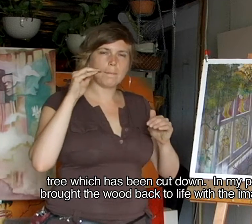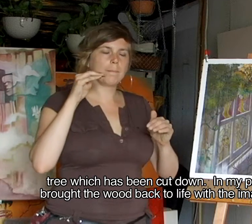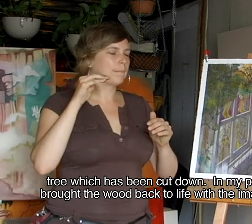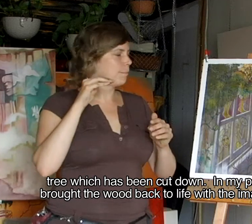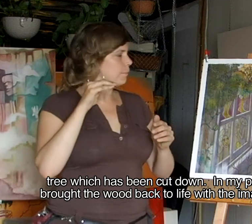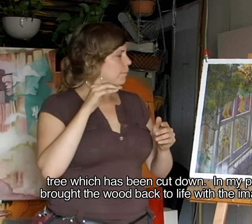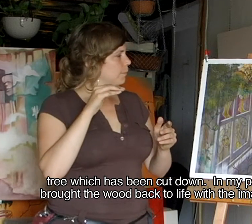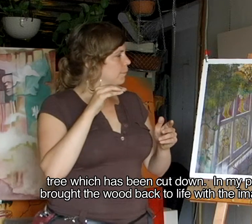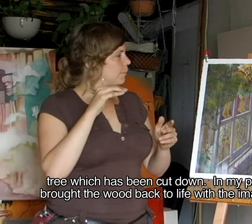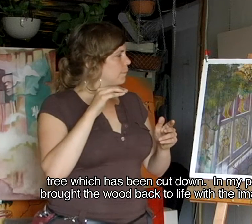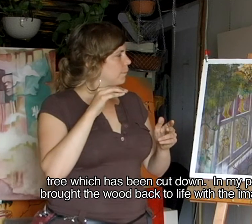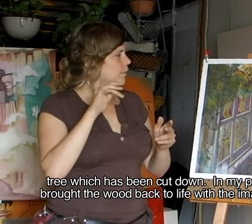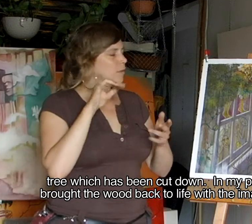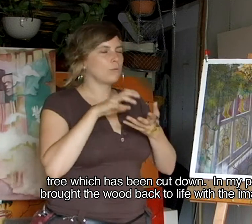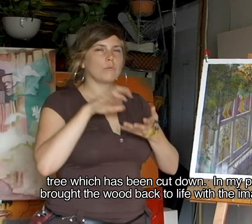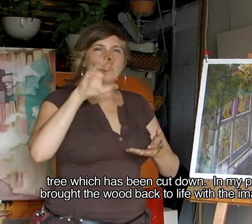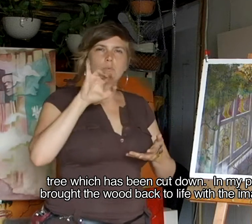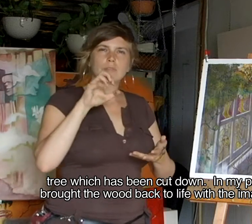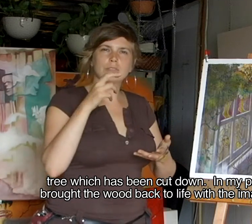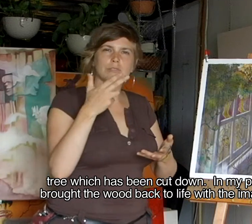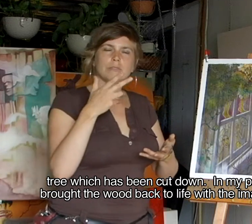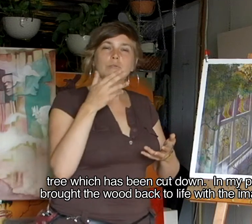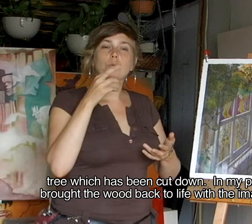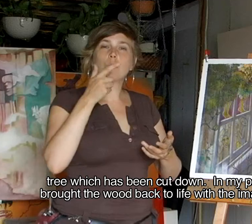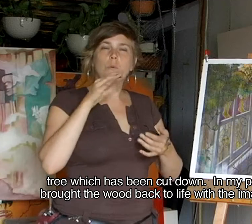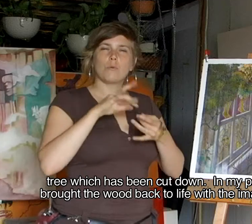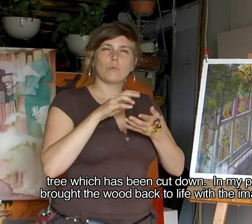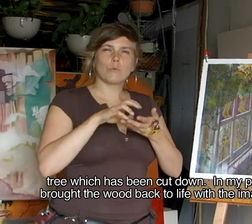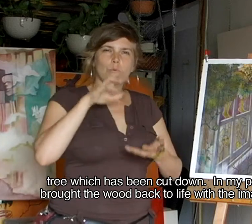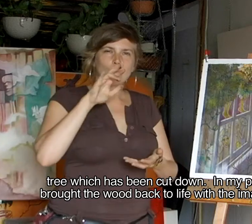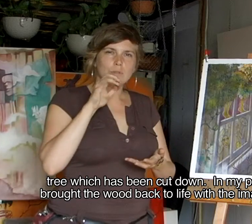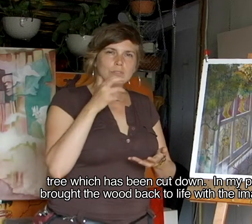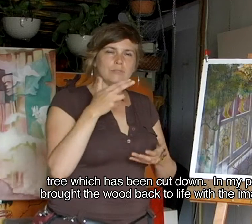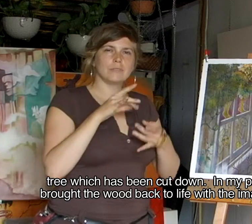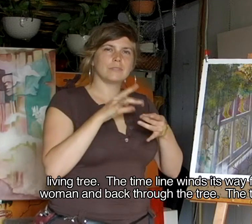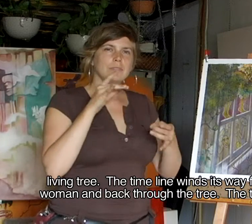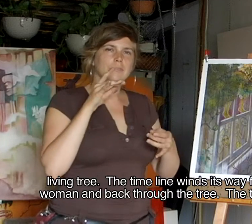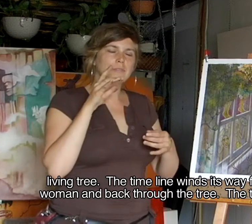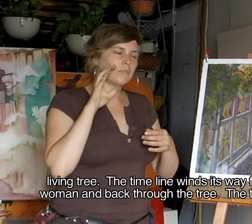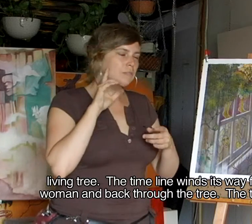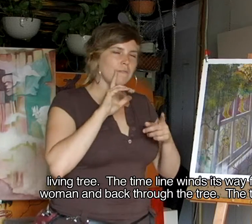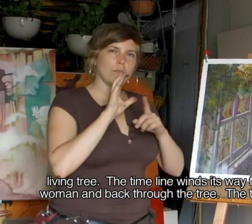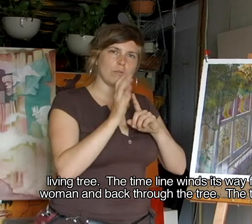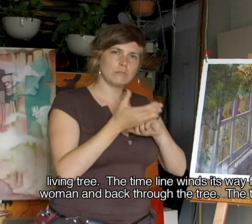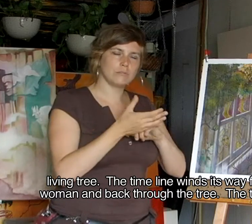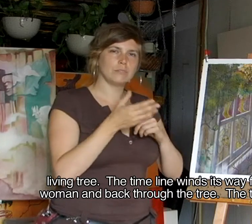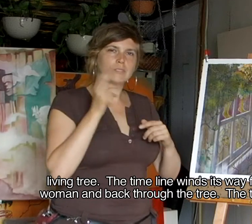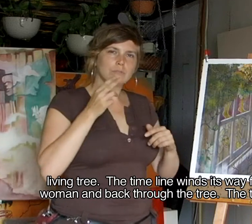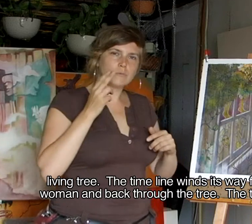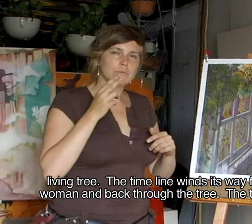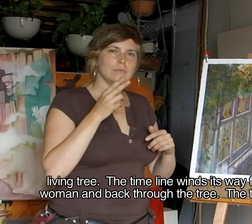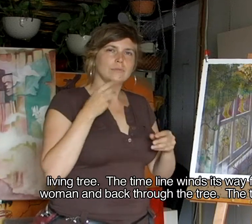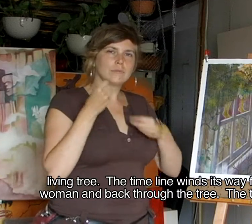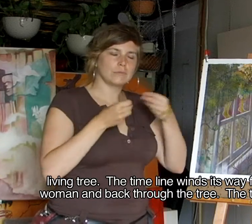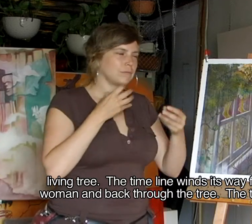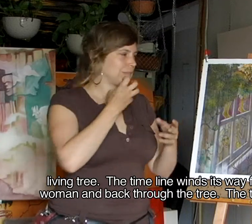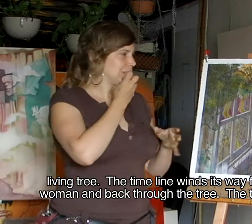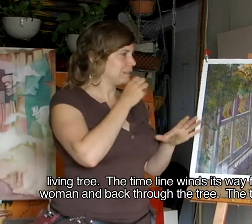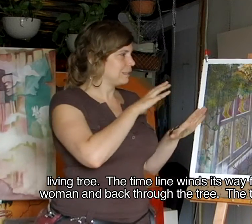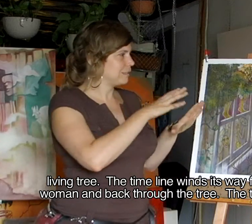Maggie's painting is done on wood planks from a tree which has been cut down. In my painting, I brought the wood